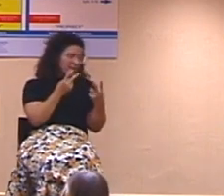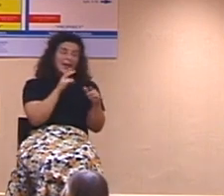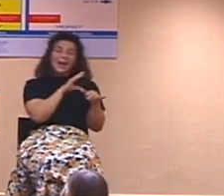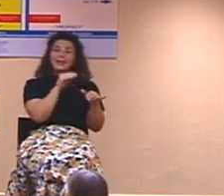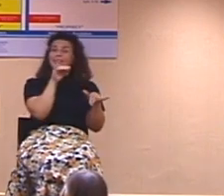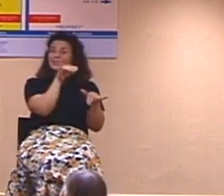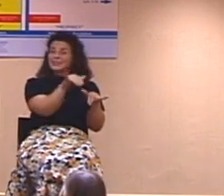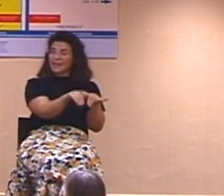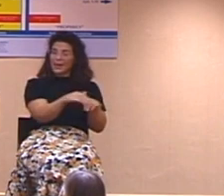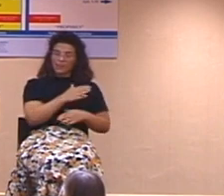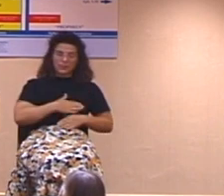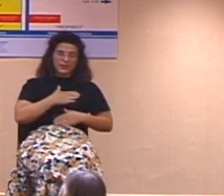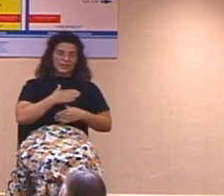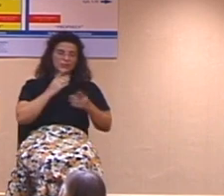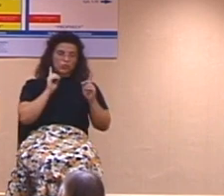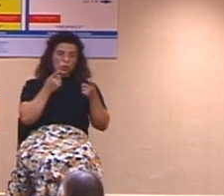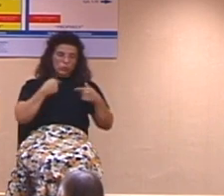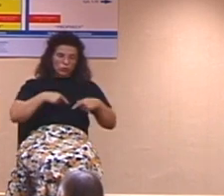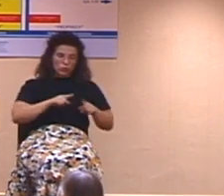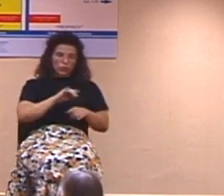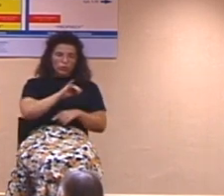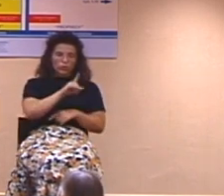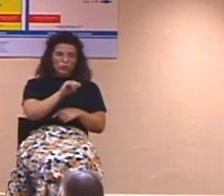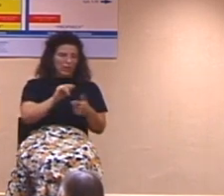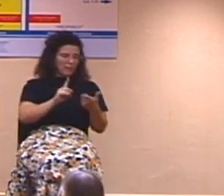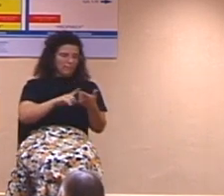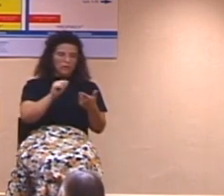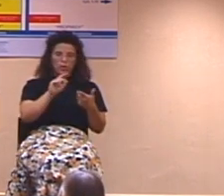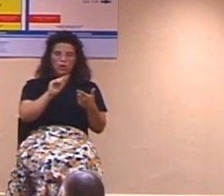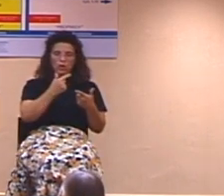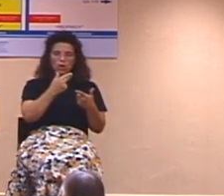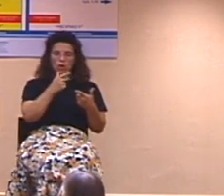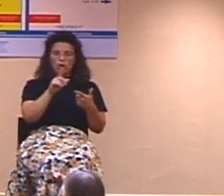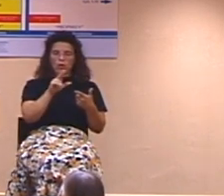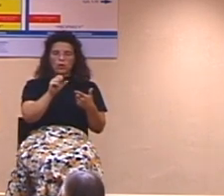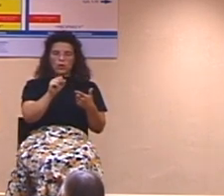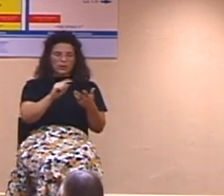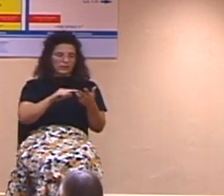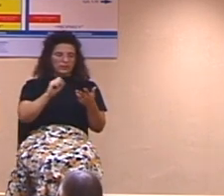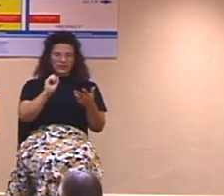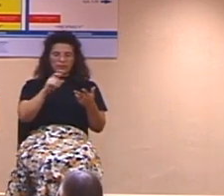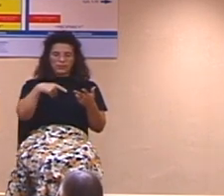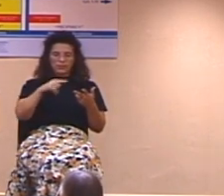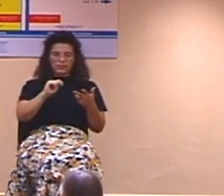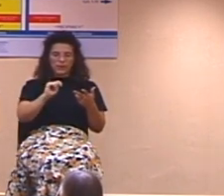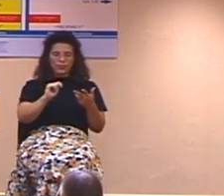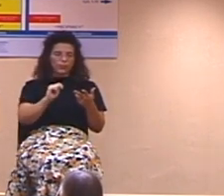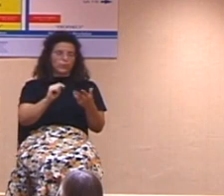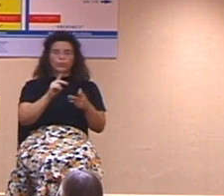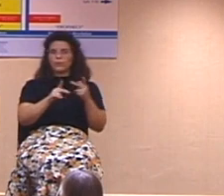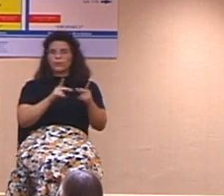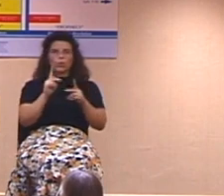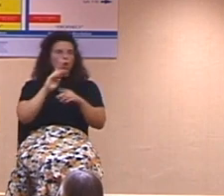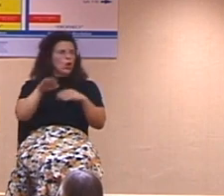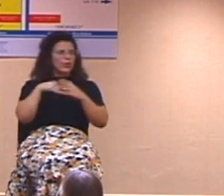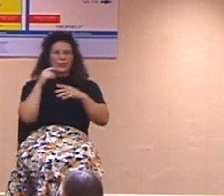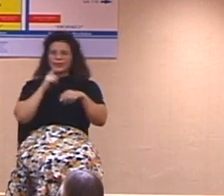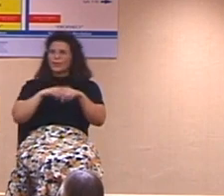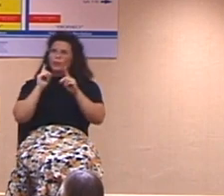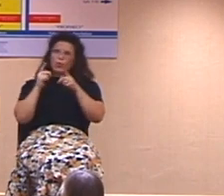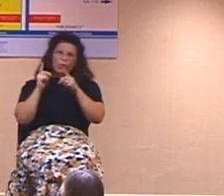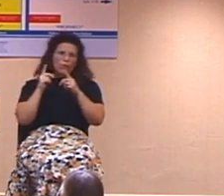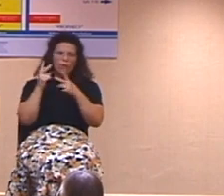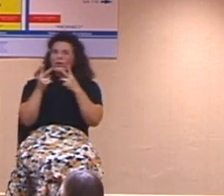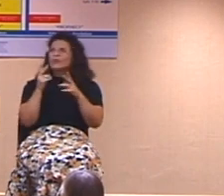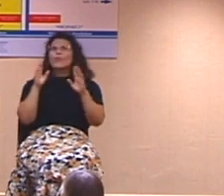stay, please come during July, August, September, okay? We have folks come out all the time, and they go, oh, man, this was